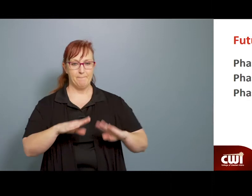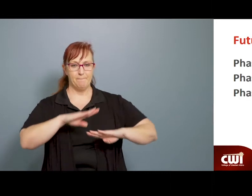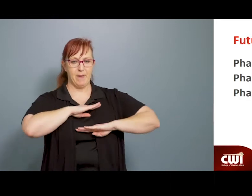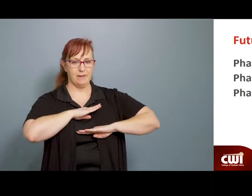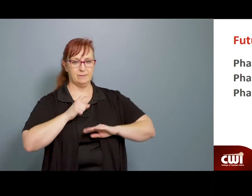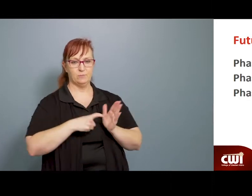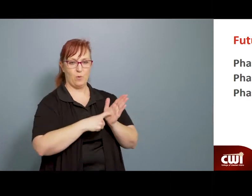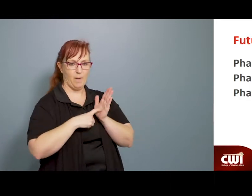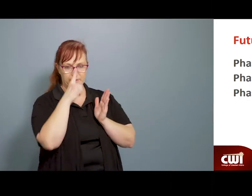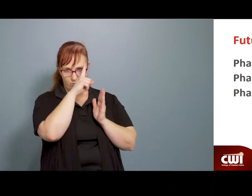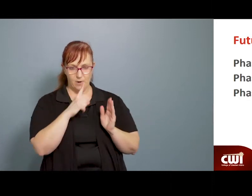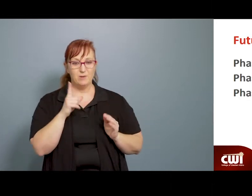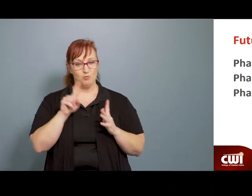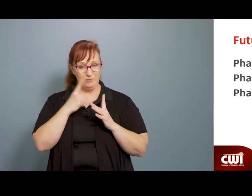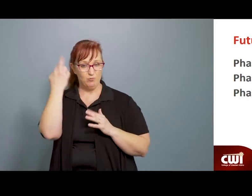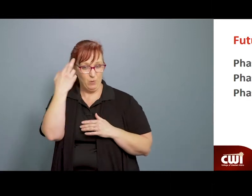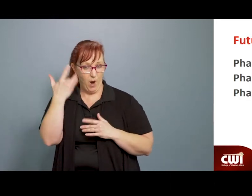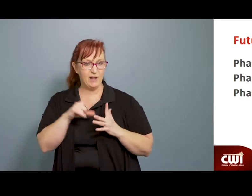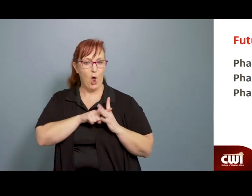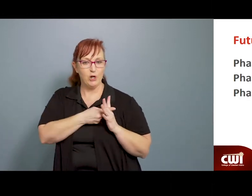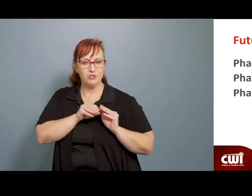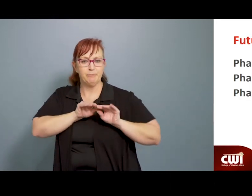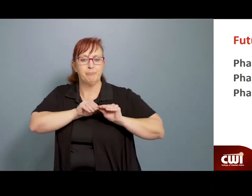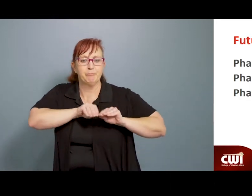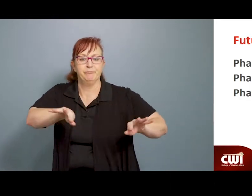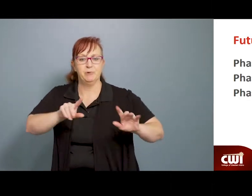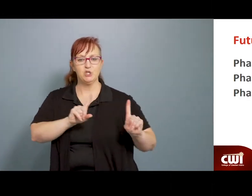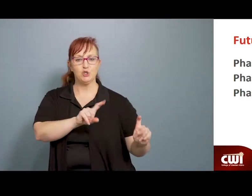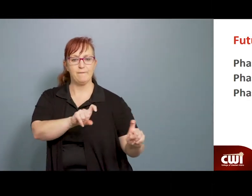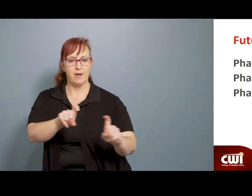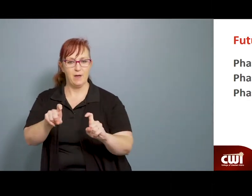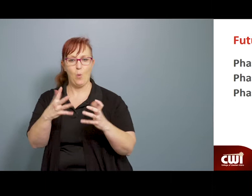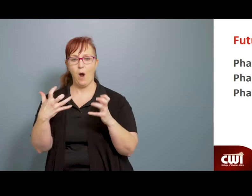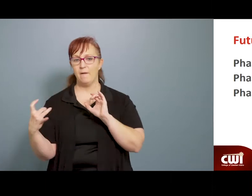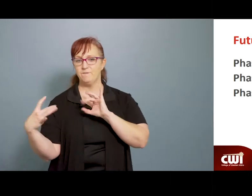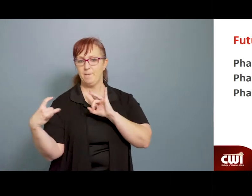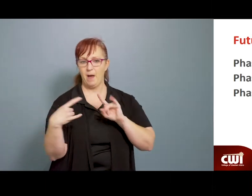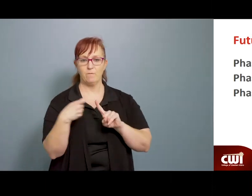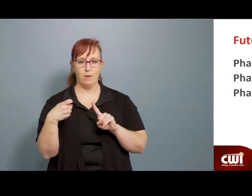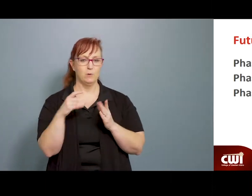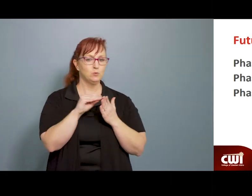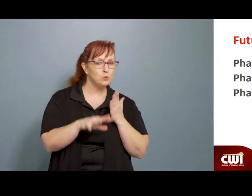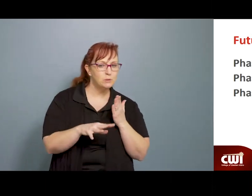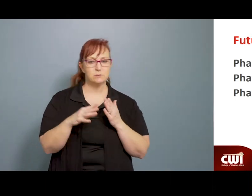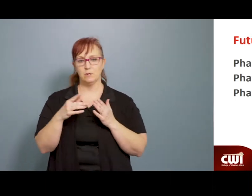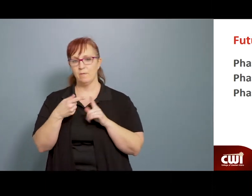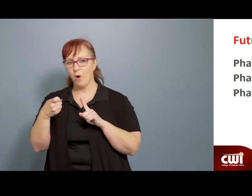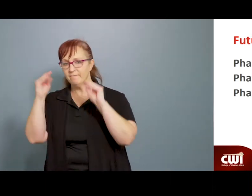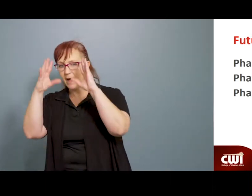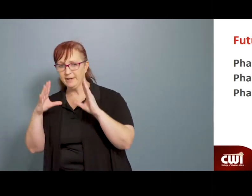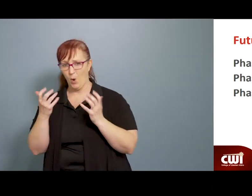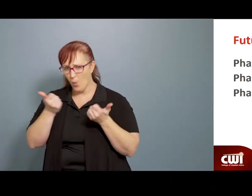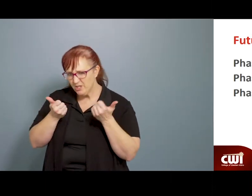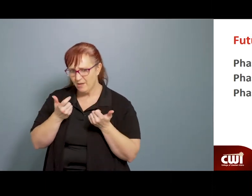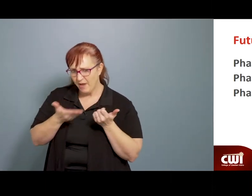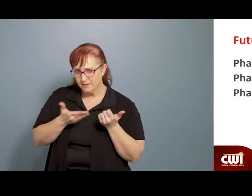we wanted to launch a survey. We wanted to get that feedback from students as well as faculty. What things can we do